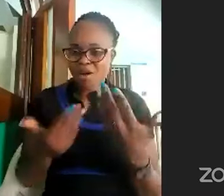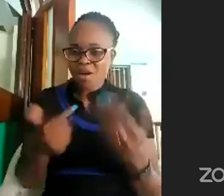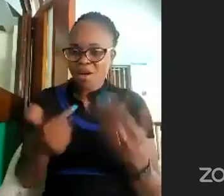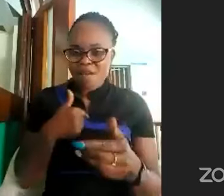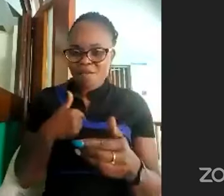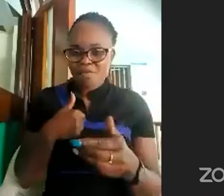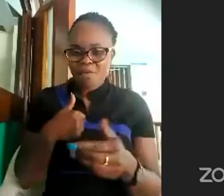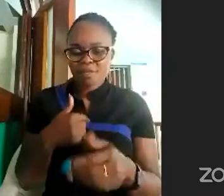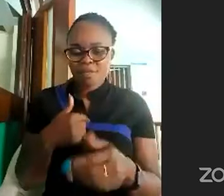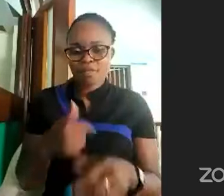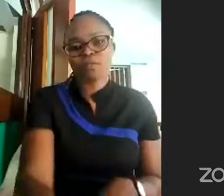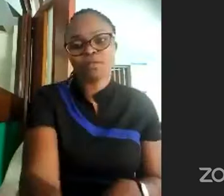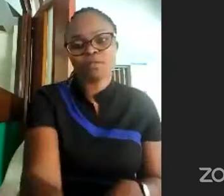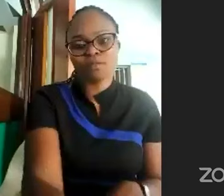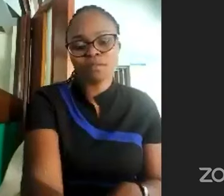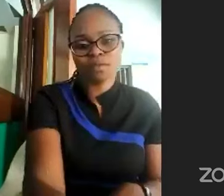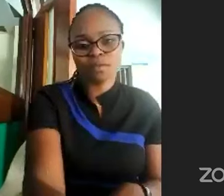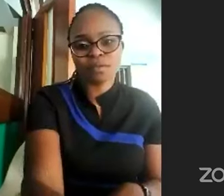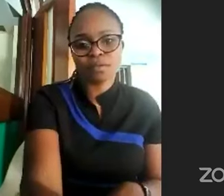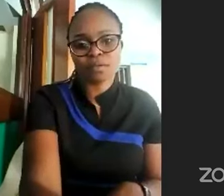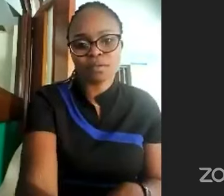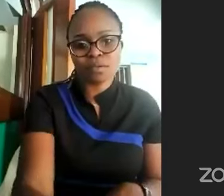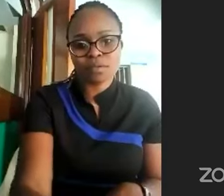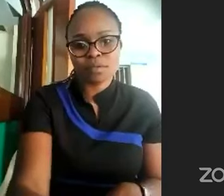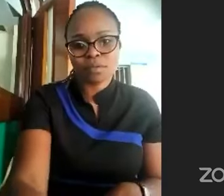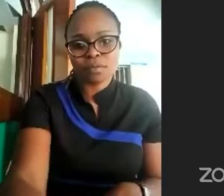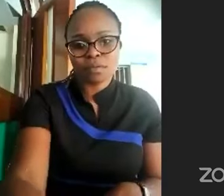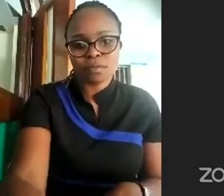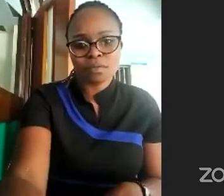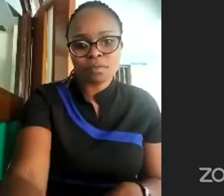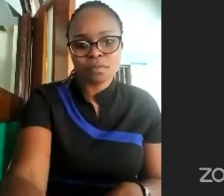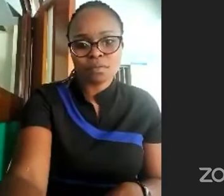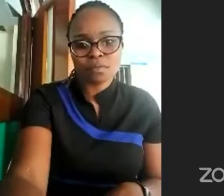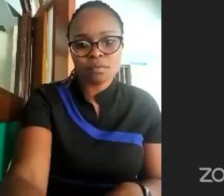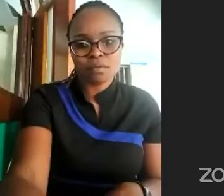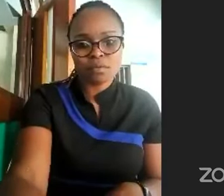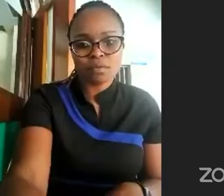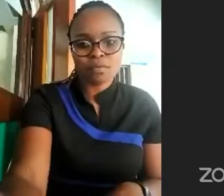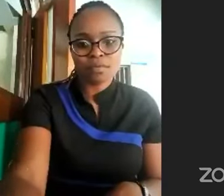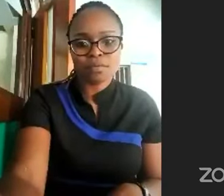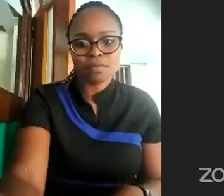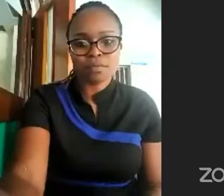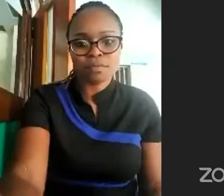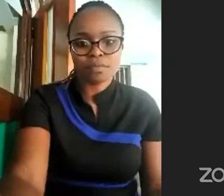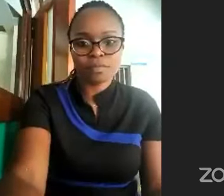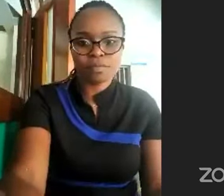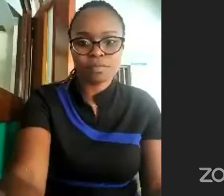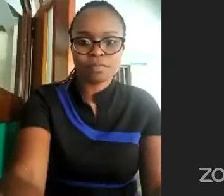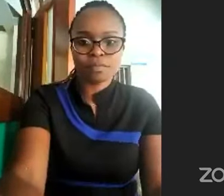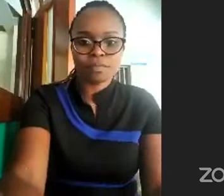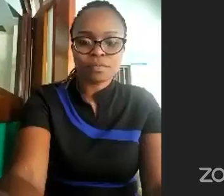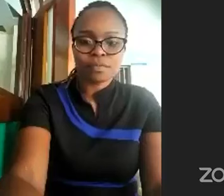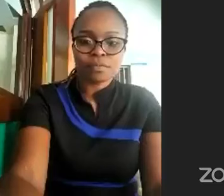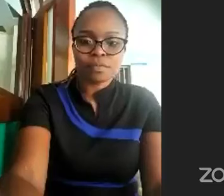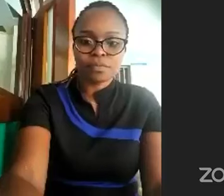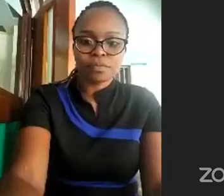you decide to walk out on that family and go outside, start another life, of which going outside, it's